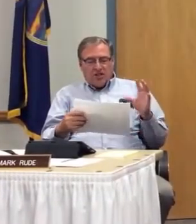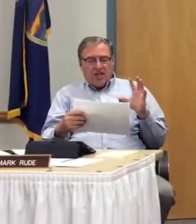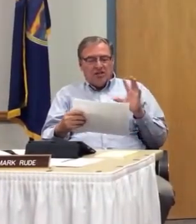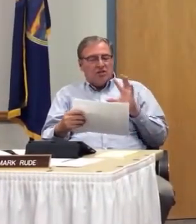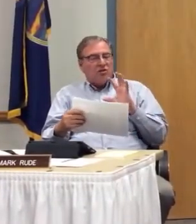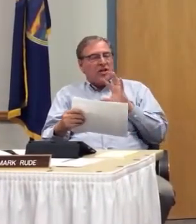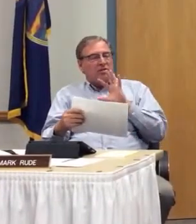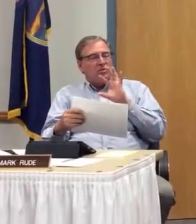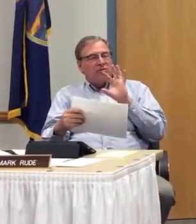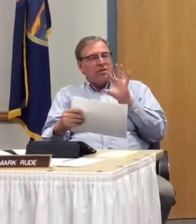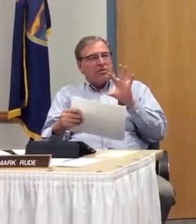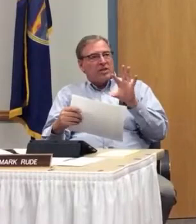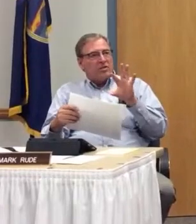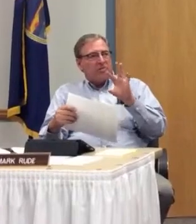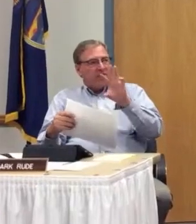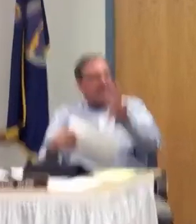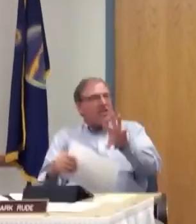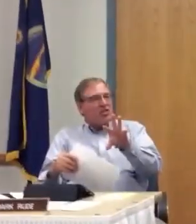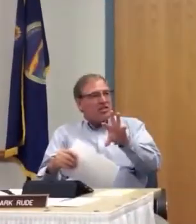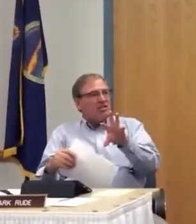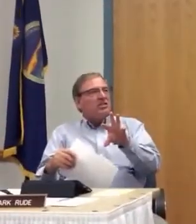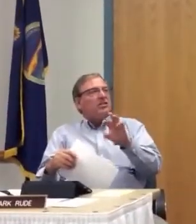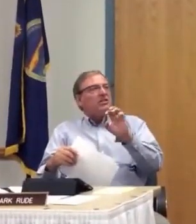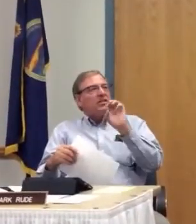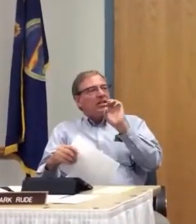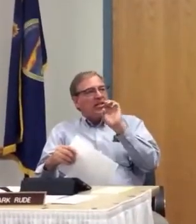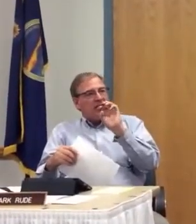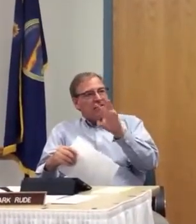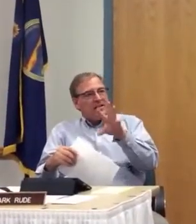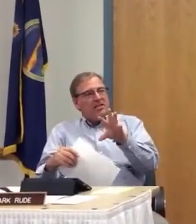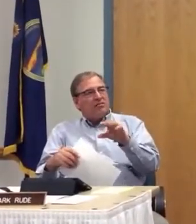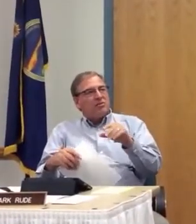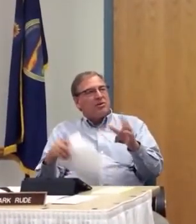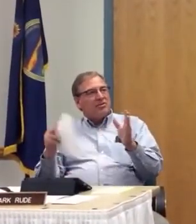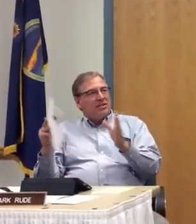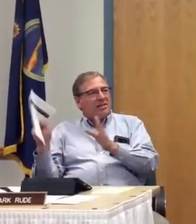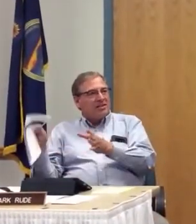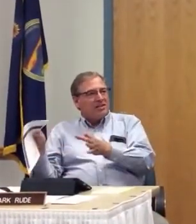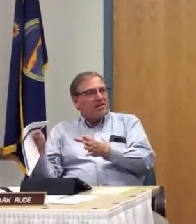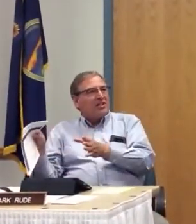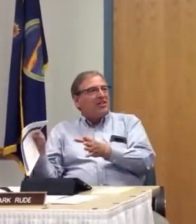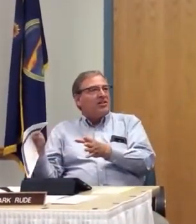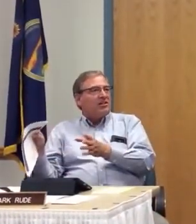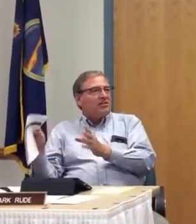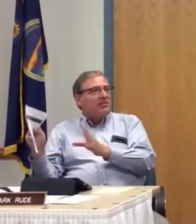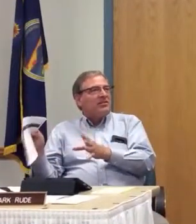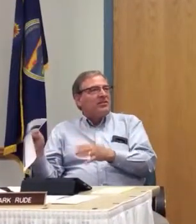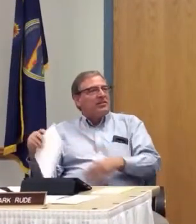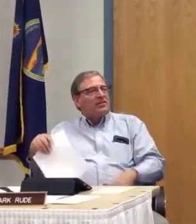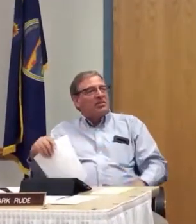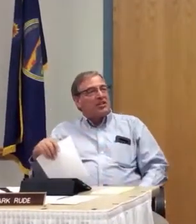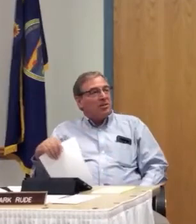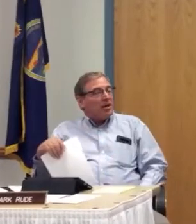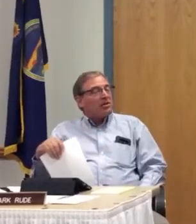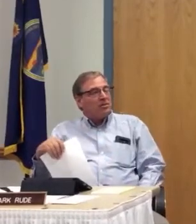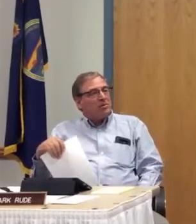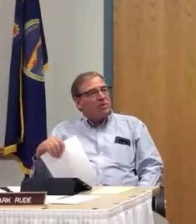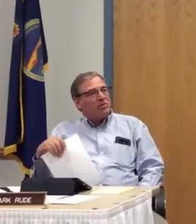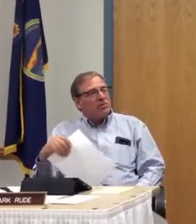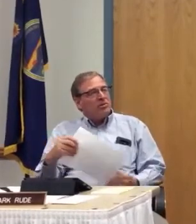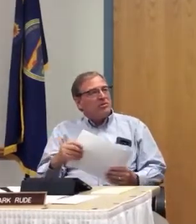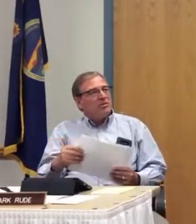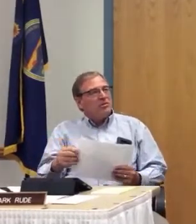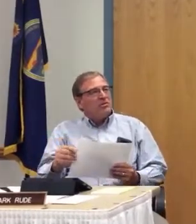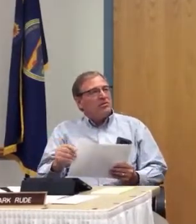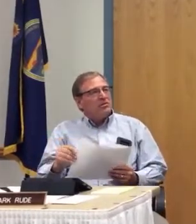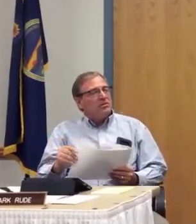Kansas education trying to move in a direction of innovation and therefore not the cookie cutter check the box